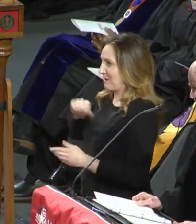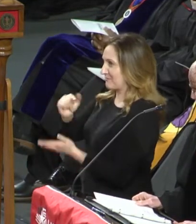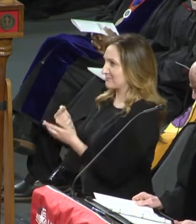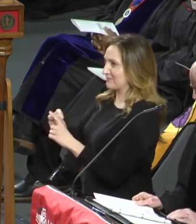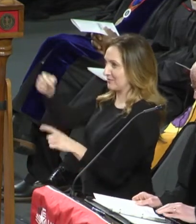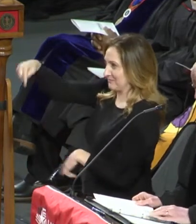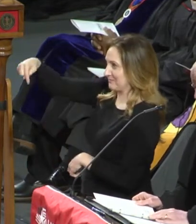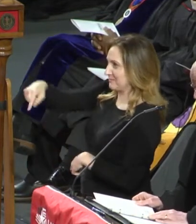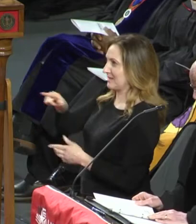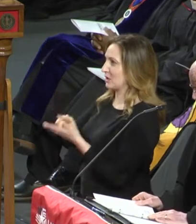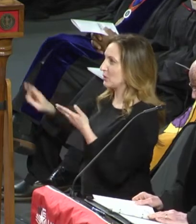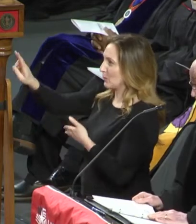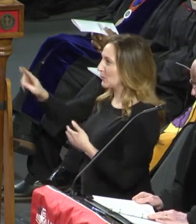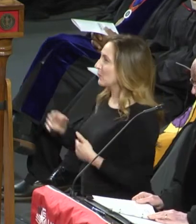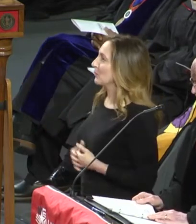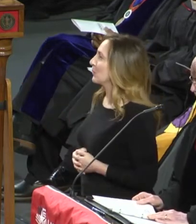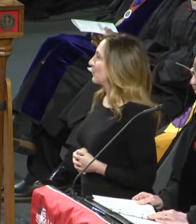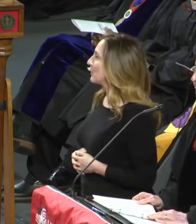Lamar University.